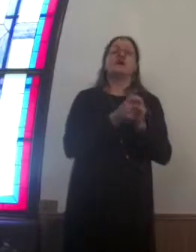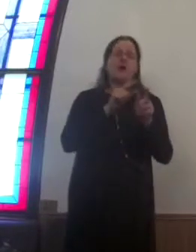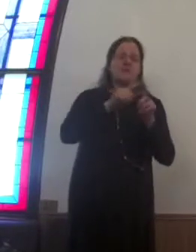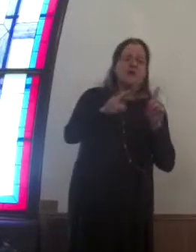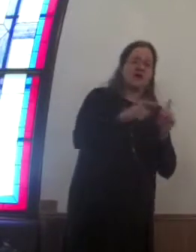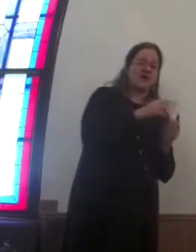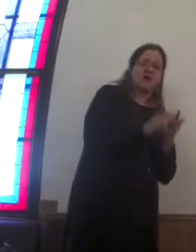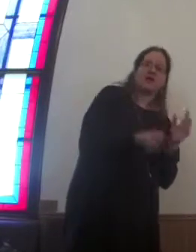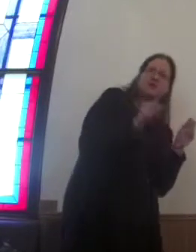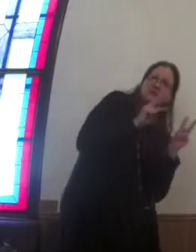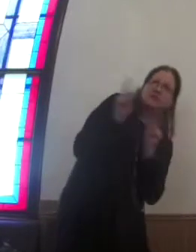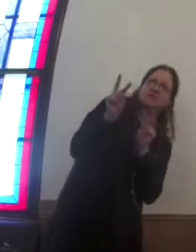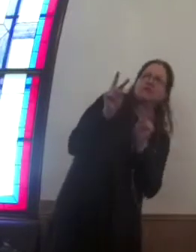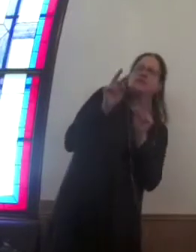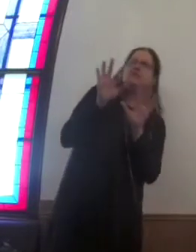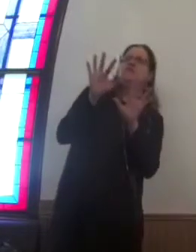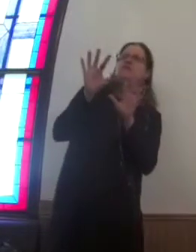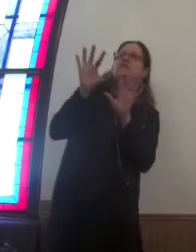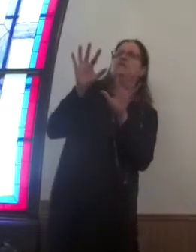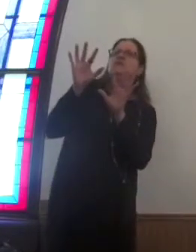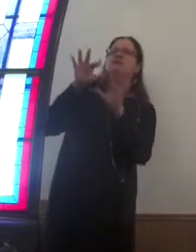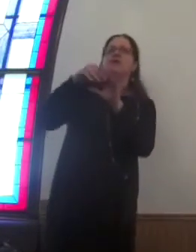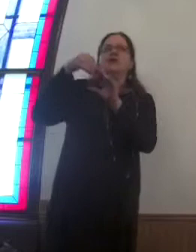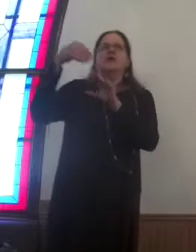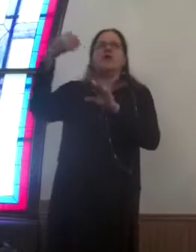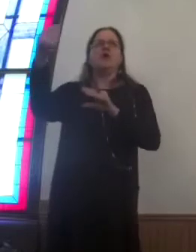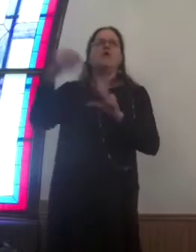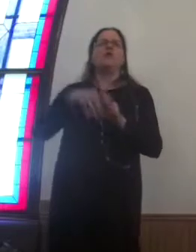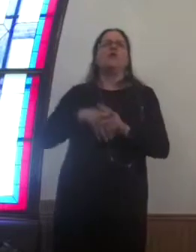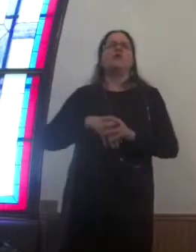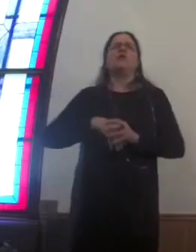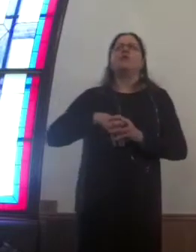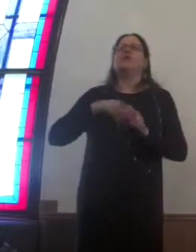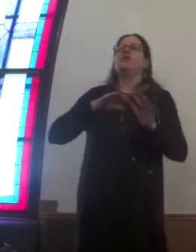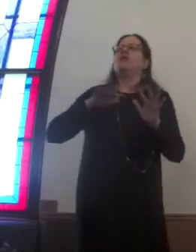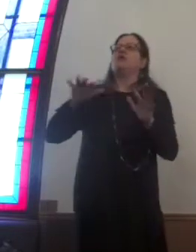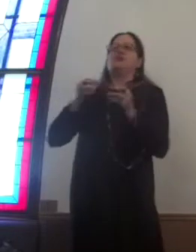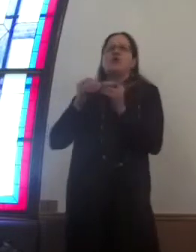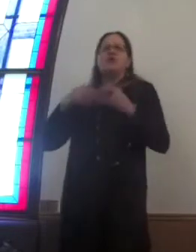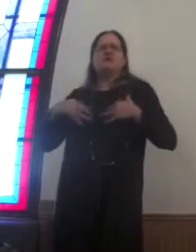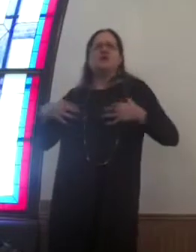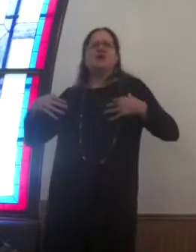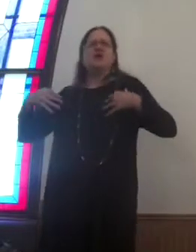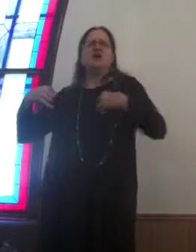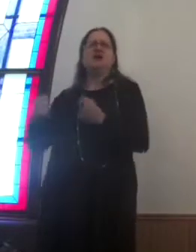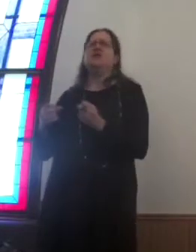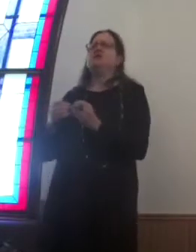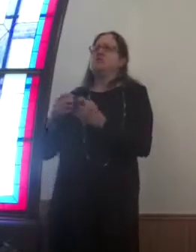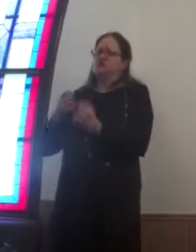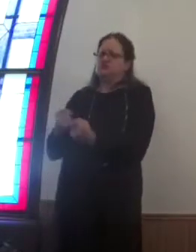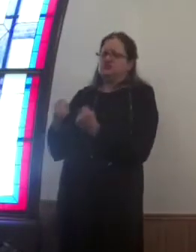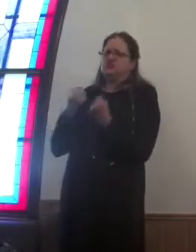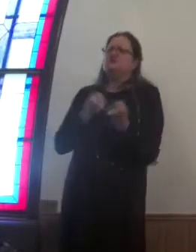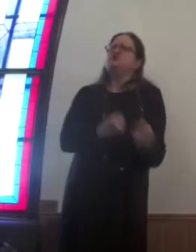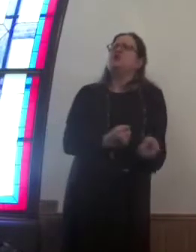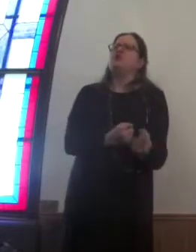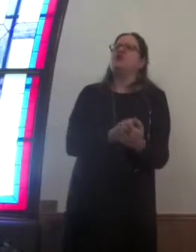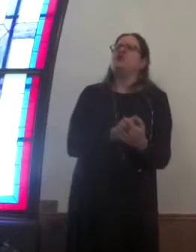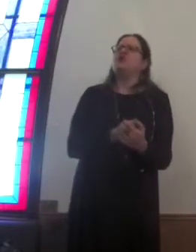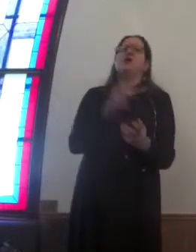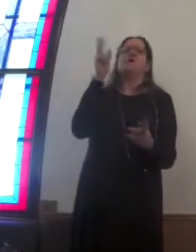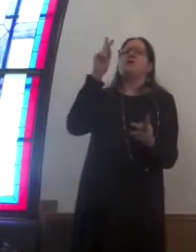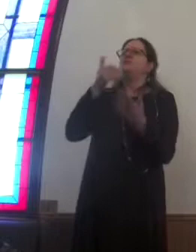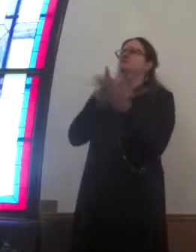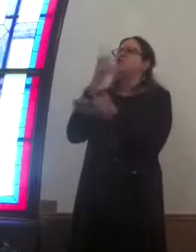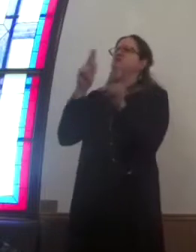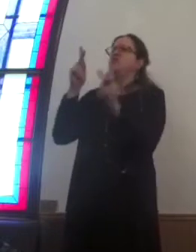walked back out into the world. They became braver and stronger. They visited strangers and healed the